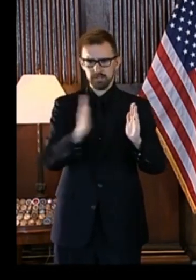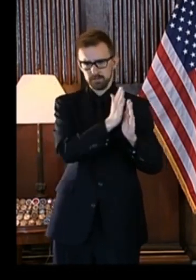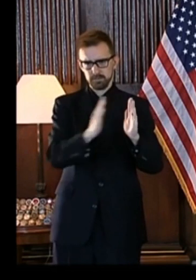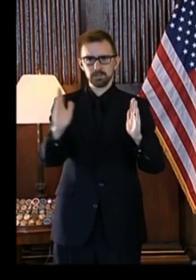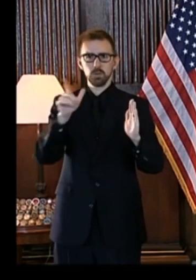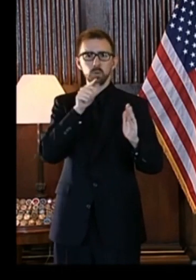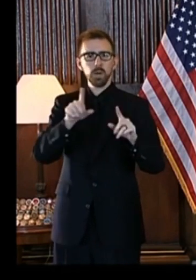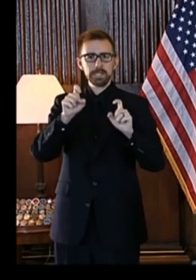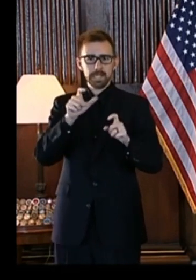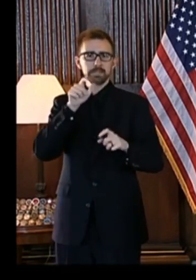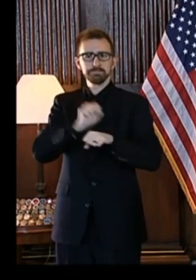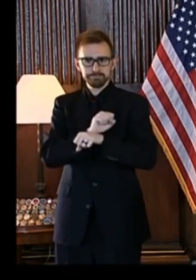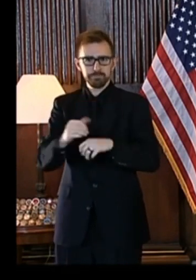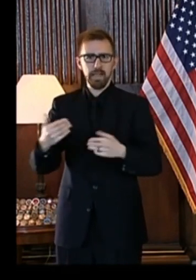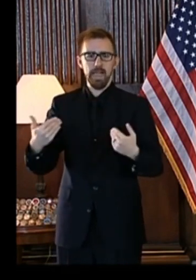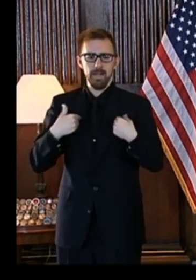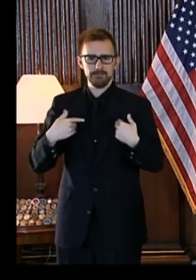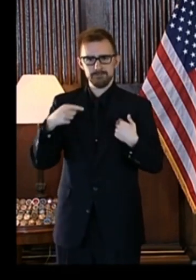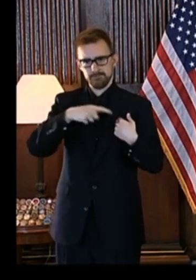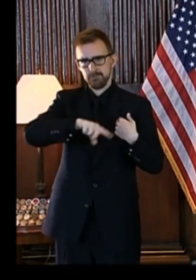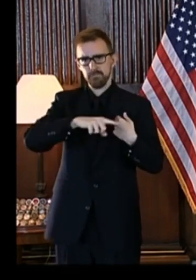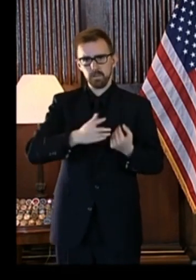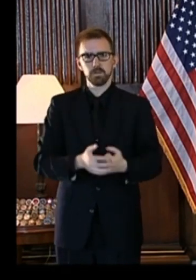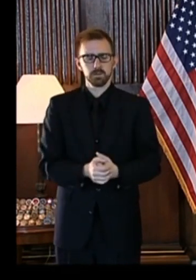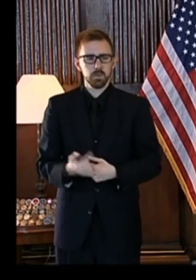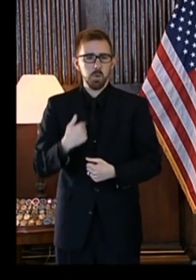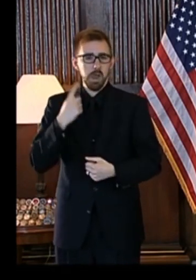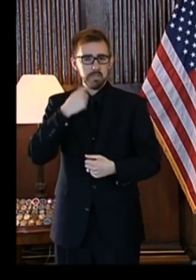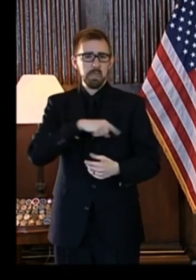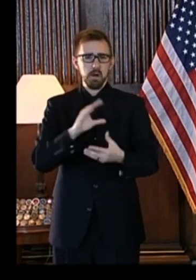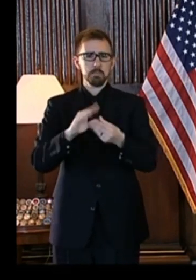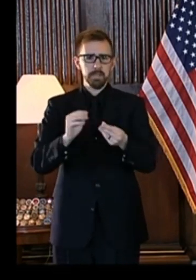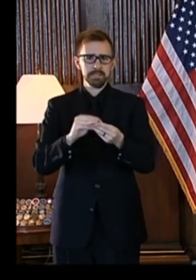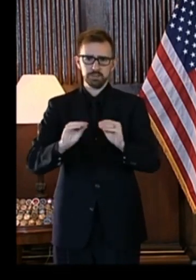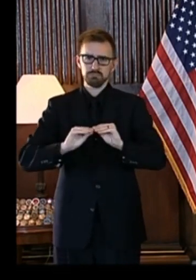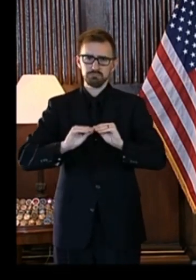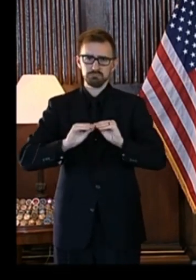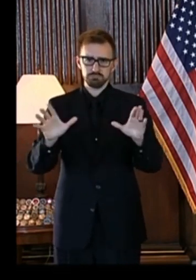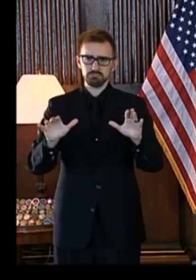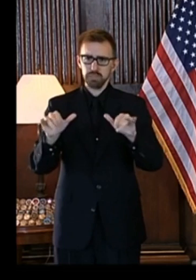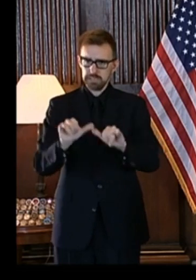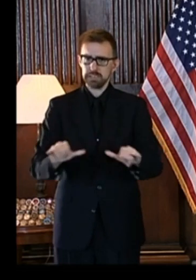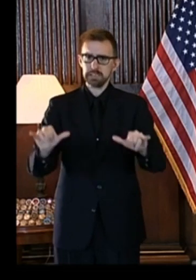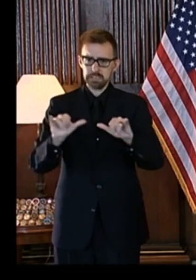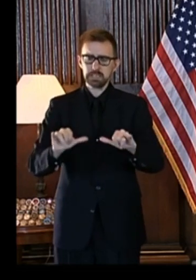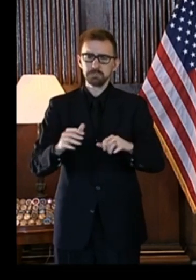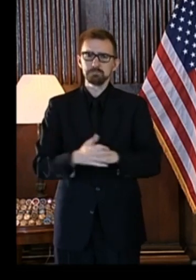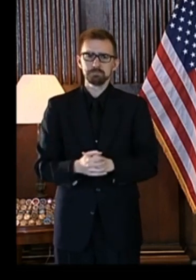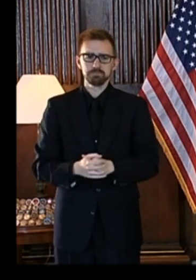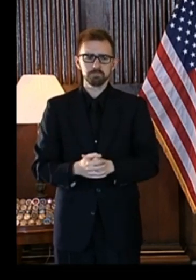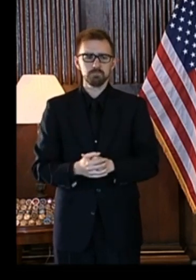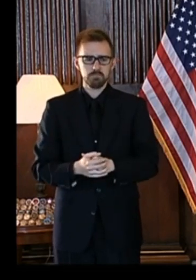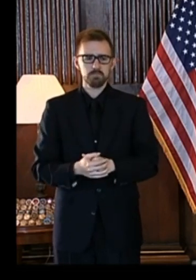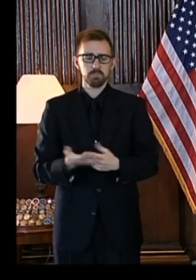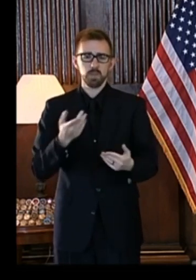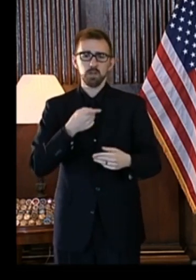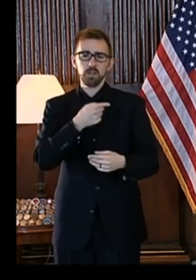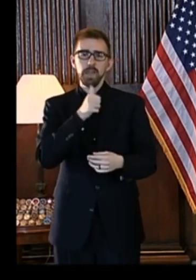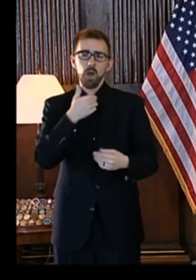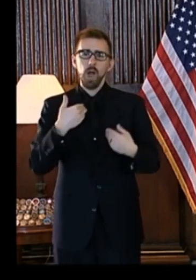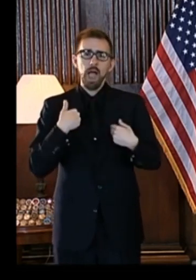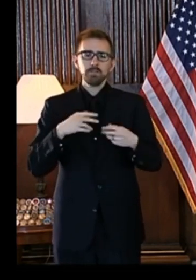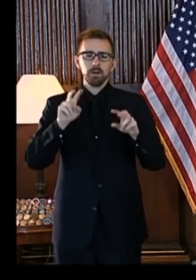people who are testing positive. And so I think our message has been very, very consistent that while they may not have the